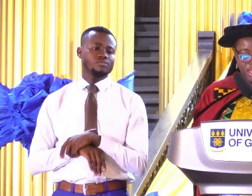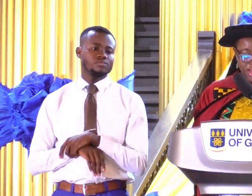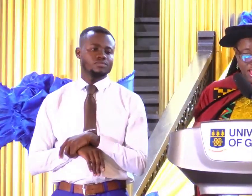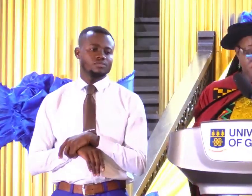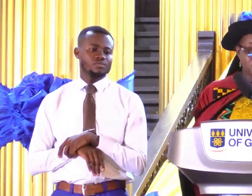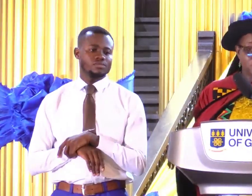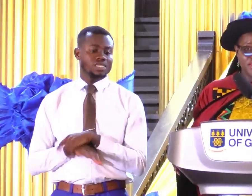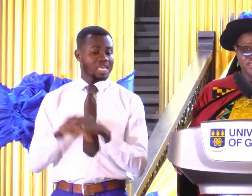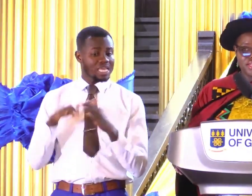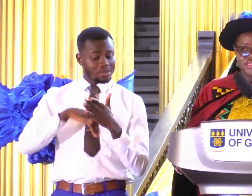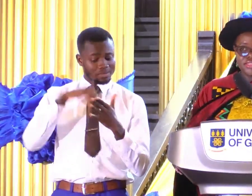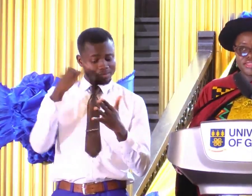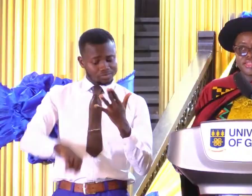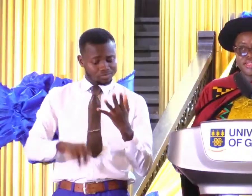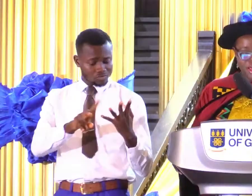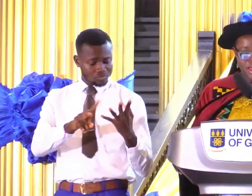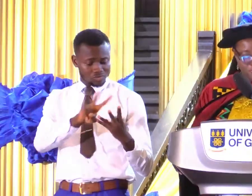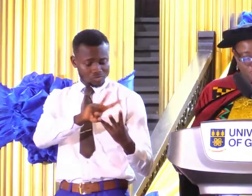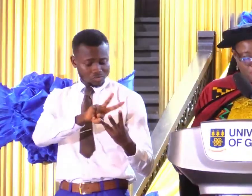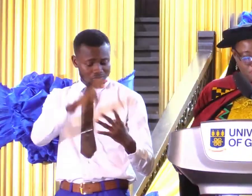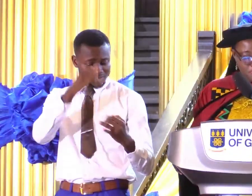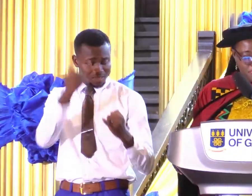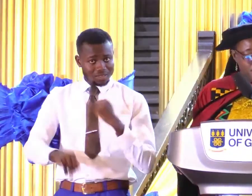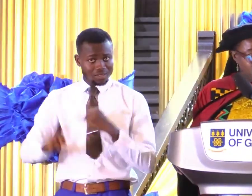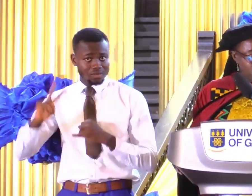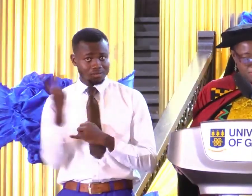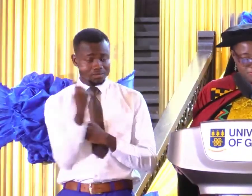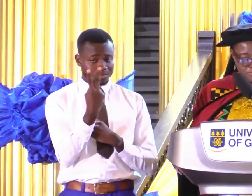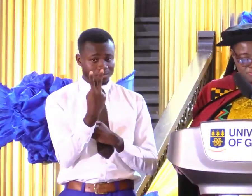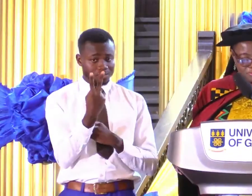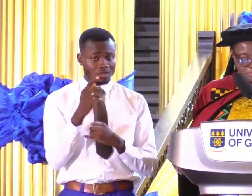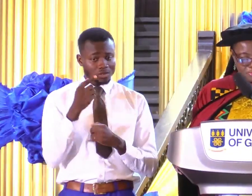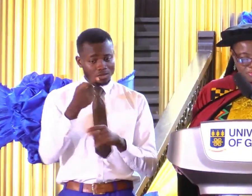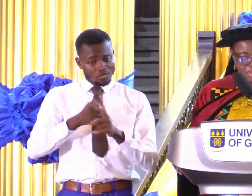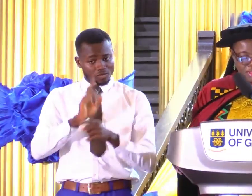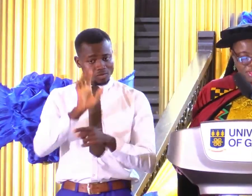Now, my last two lessons are from her life.